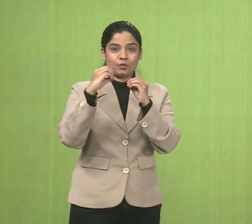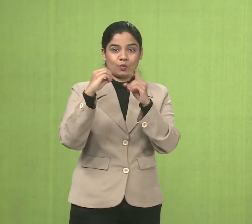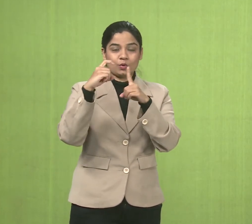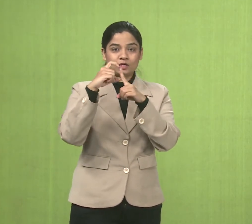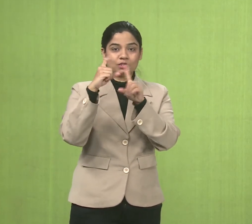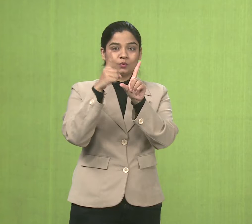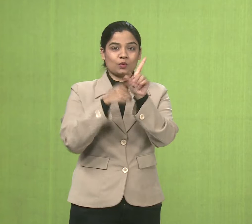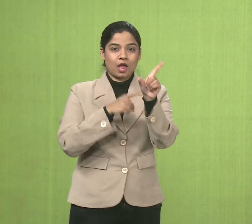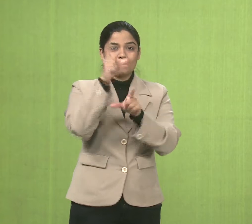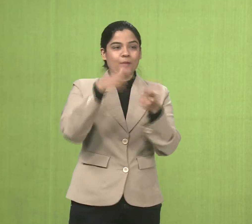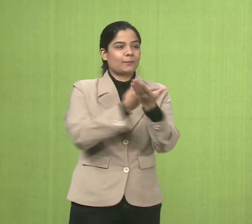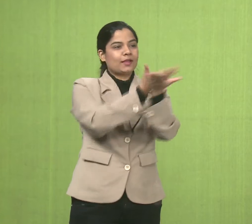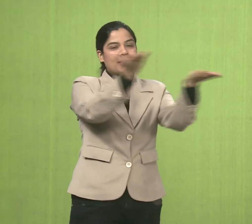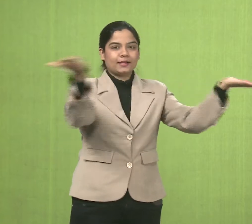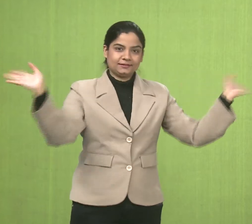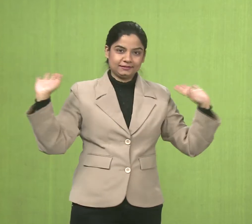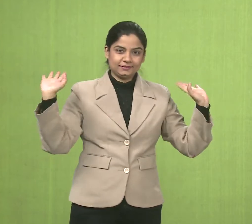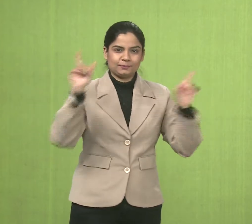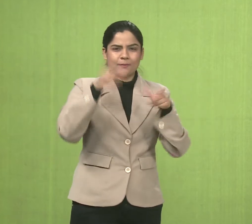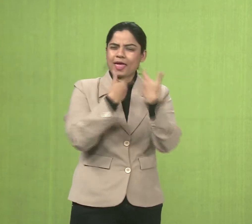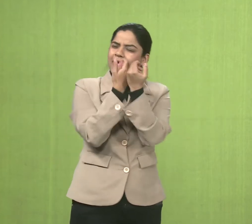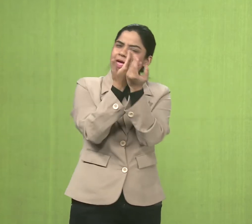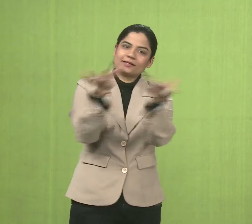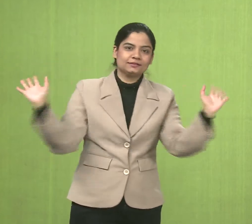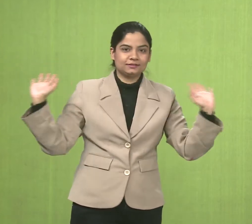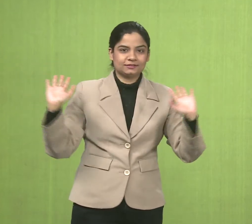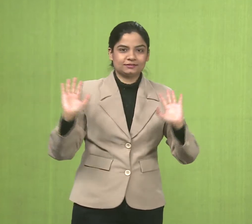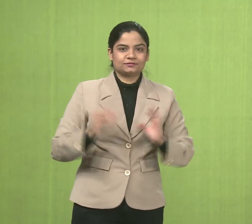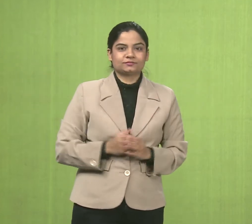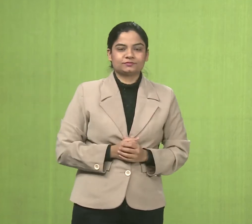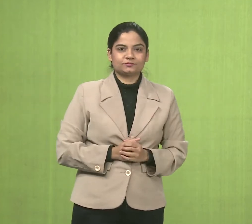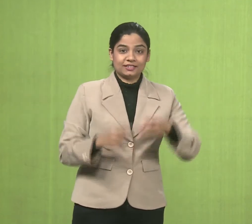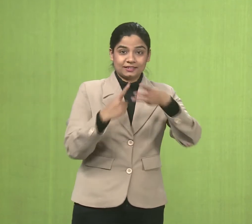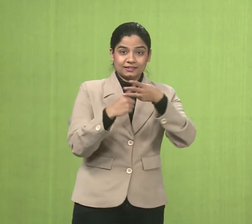Everybody. Everybody means every person. Every person.